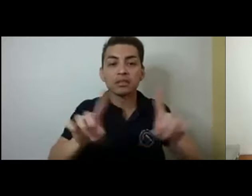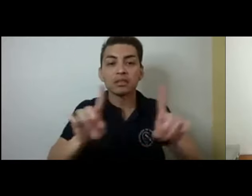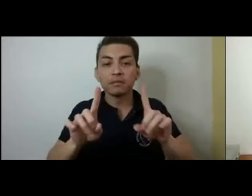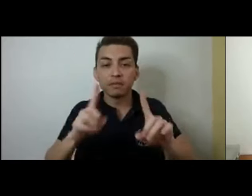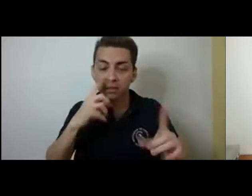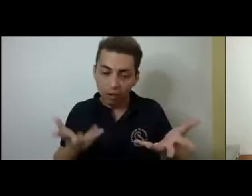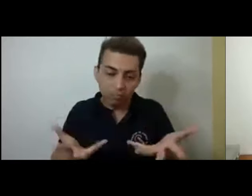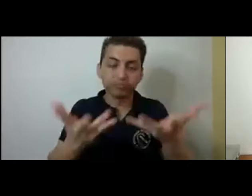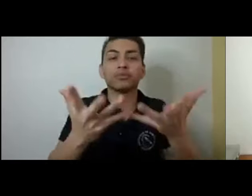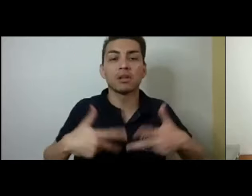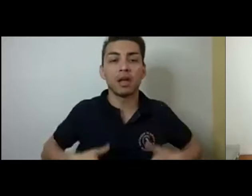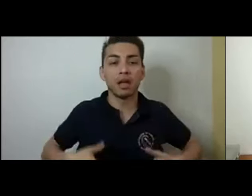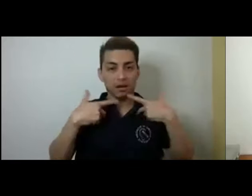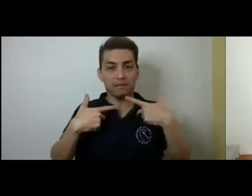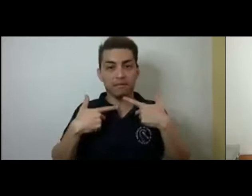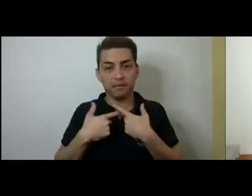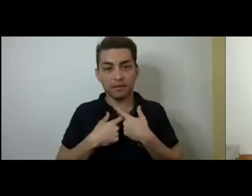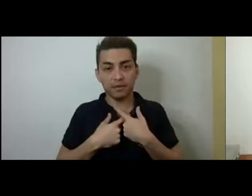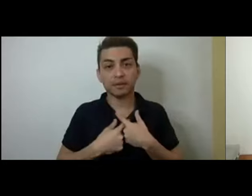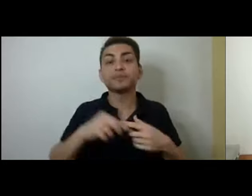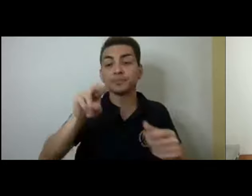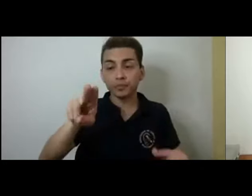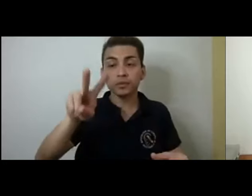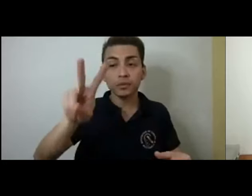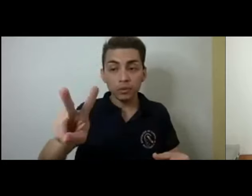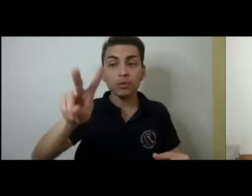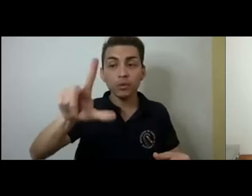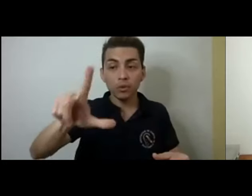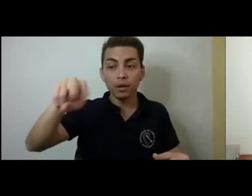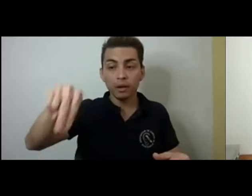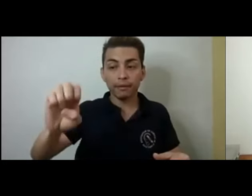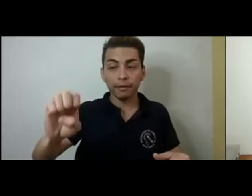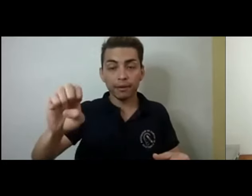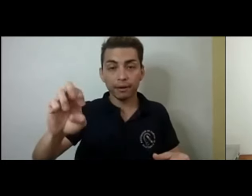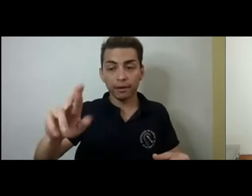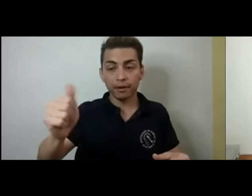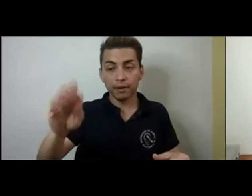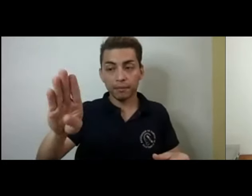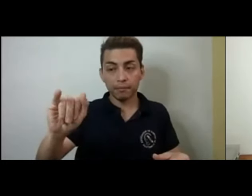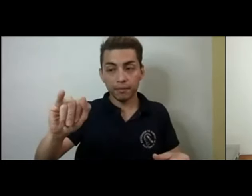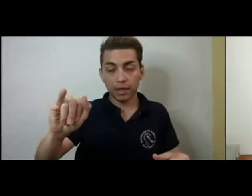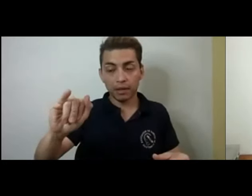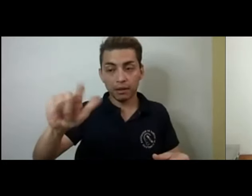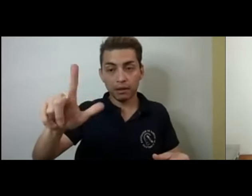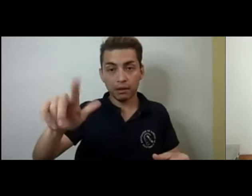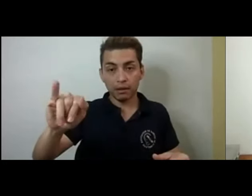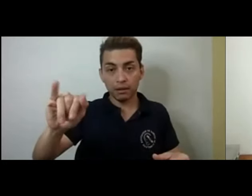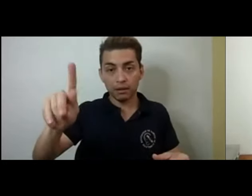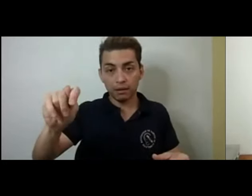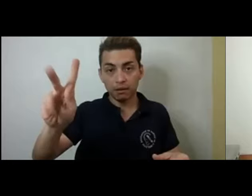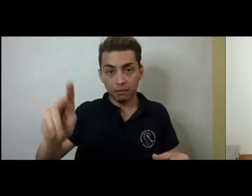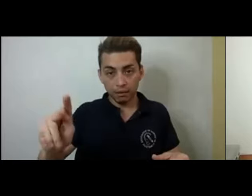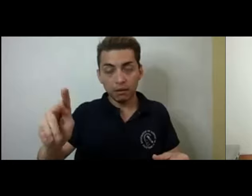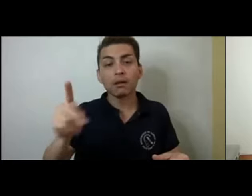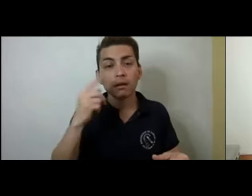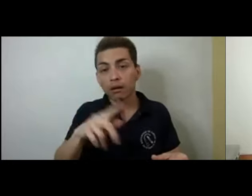marginalized. A vulnerability further compounded by the projected shocks to the socioeconomic